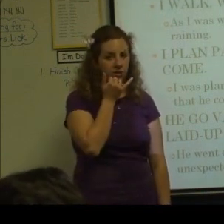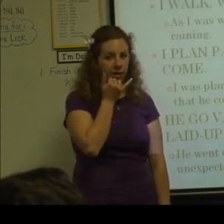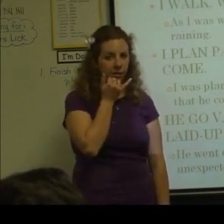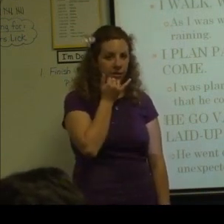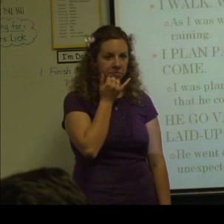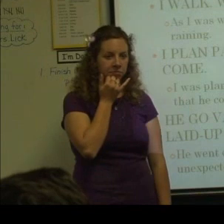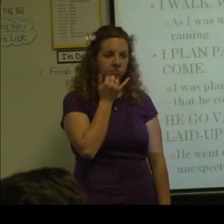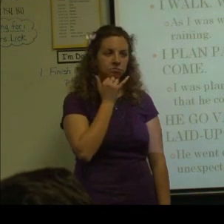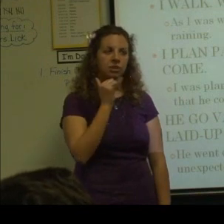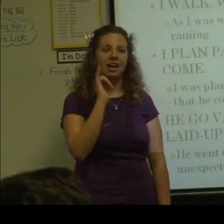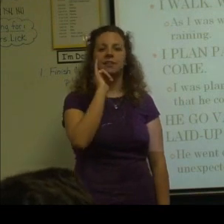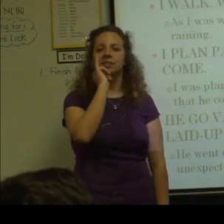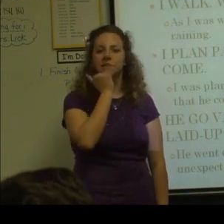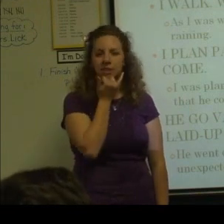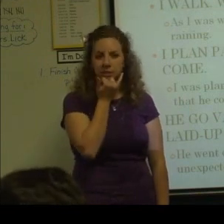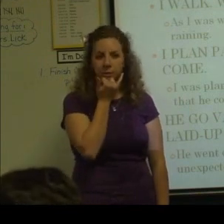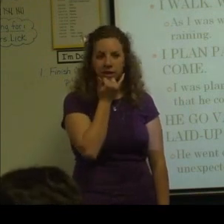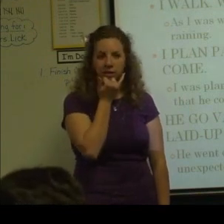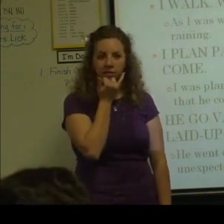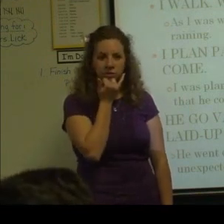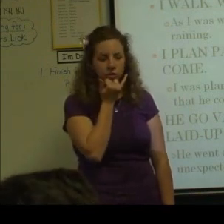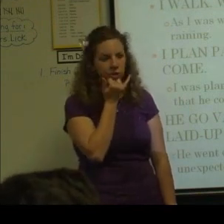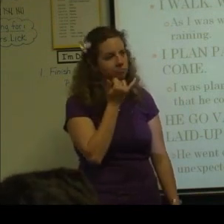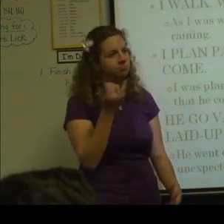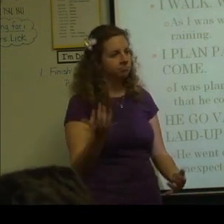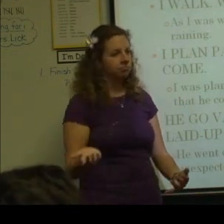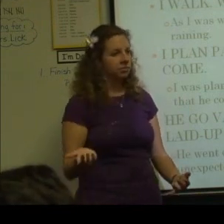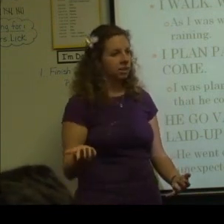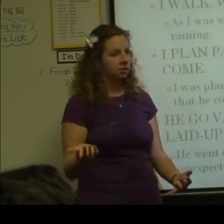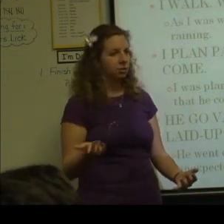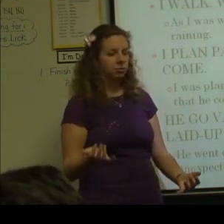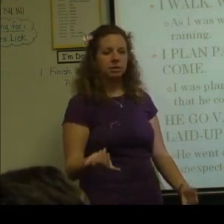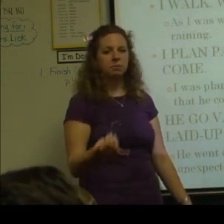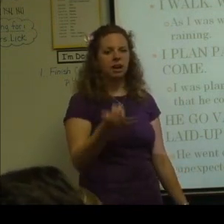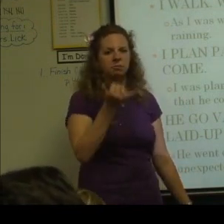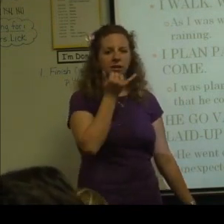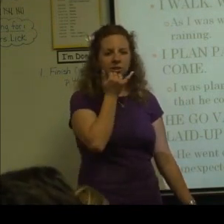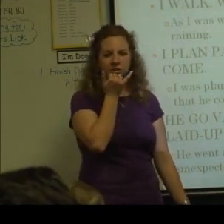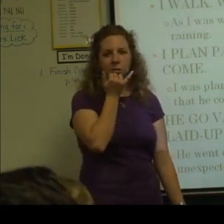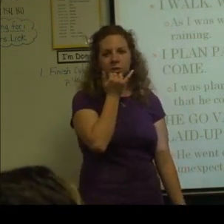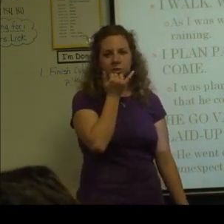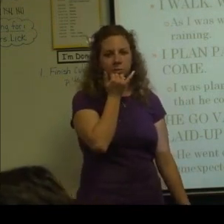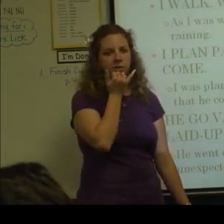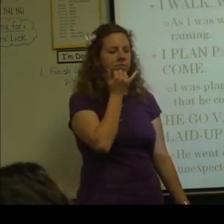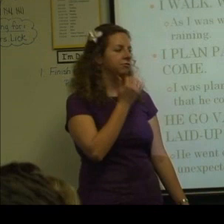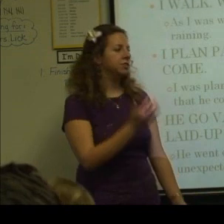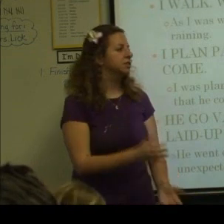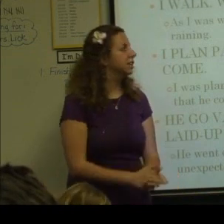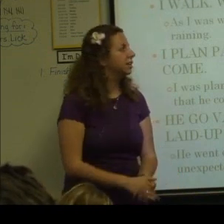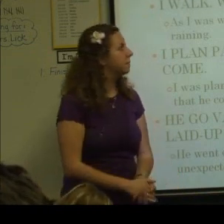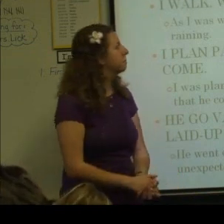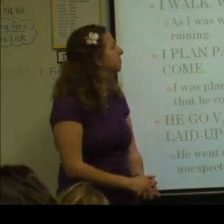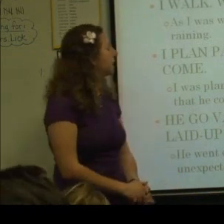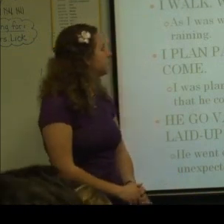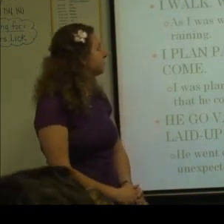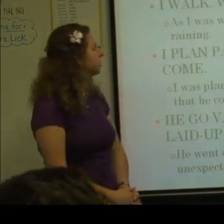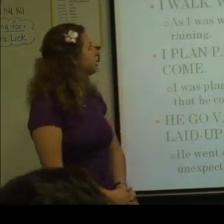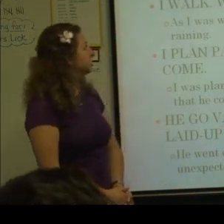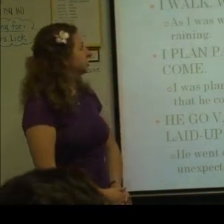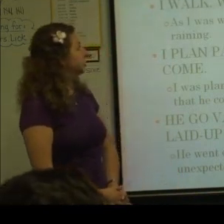that way. But I have seen it this way. So it's kind of both ways, but I'd probably just go with this one. for the sake of that. Okay?